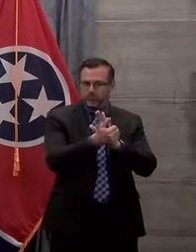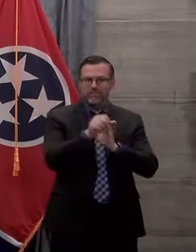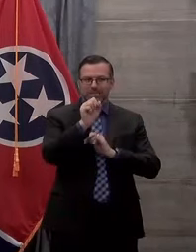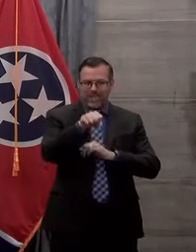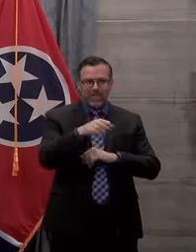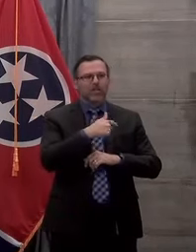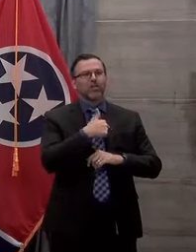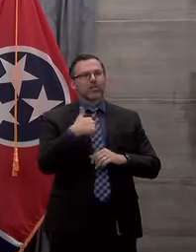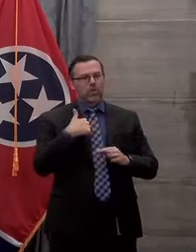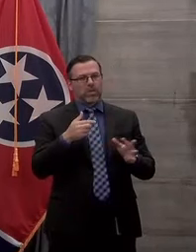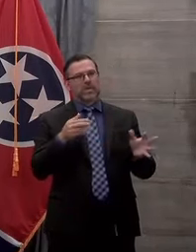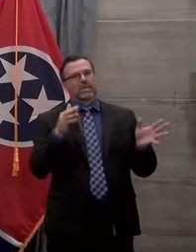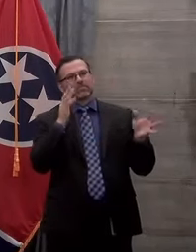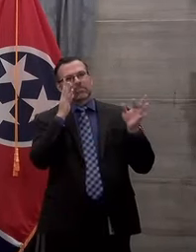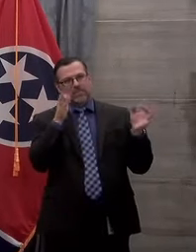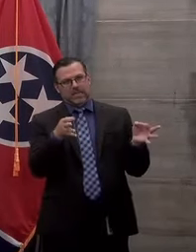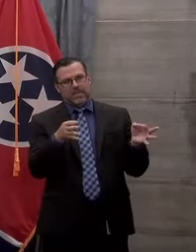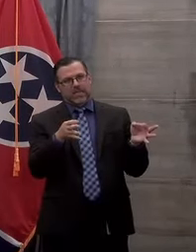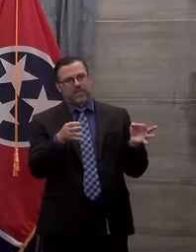we made the decision to,